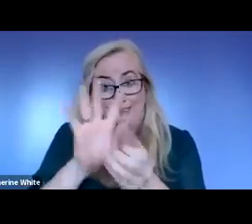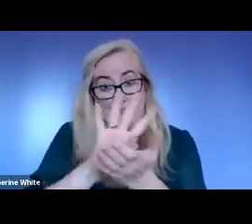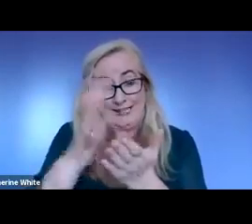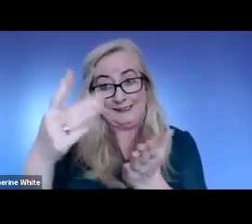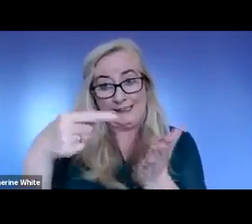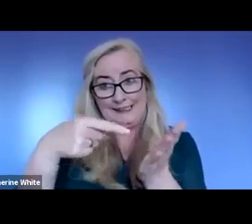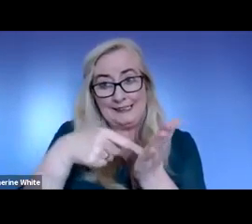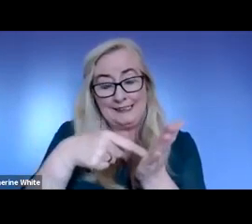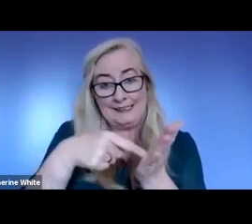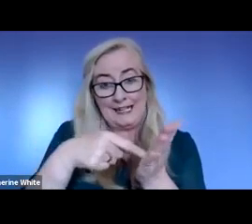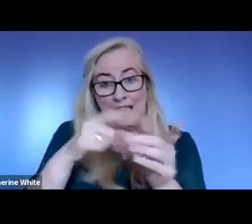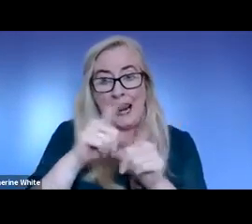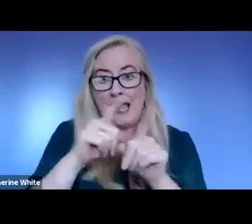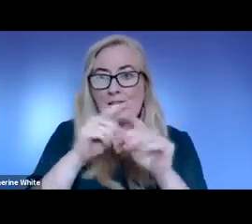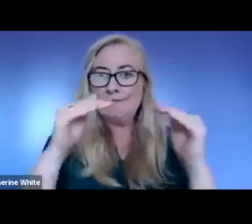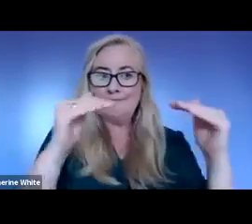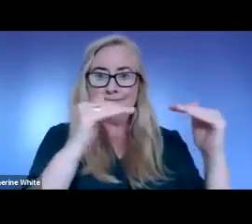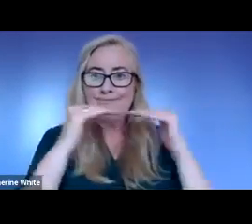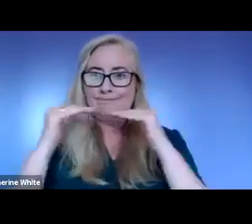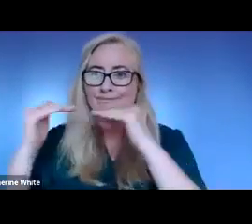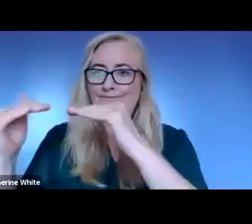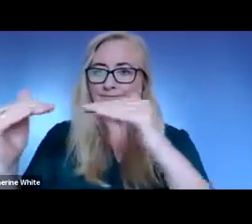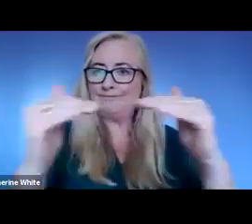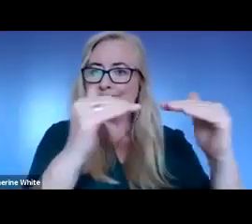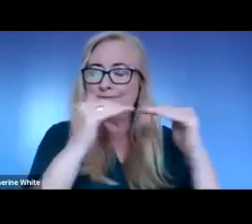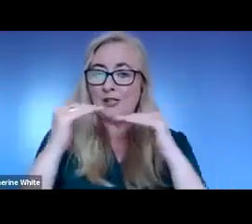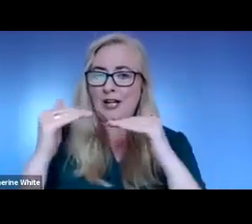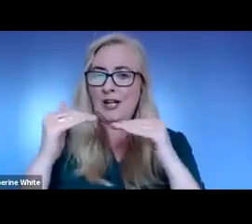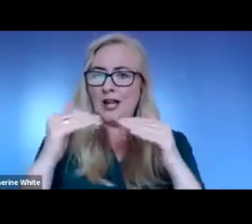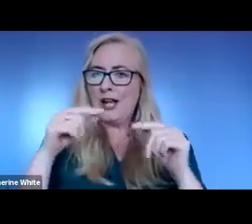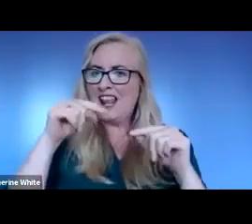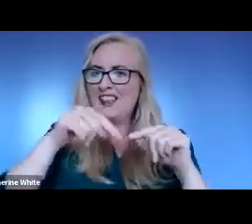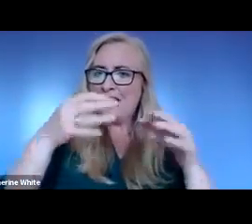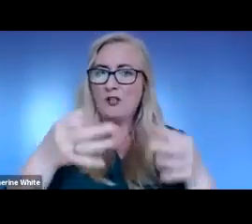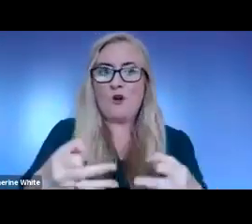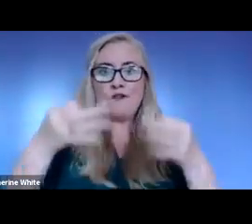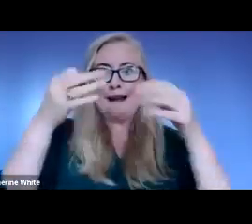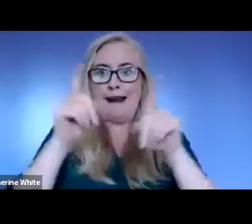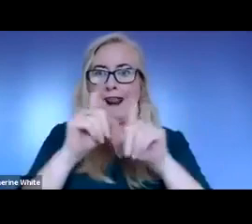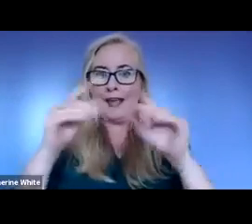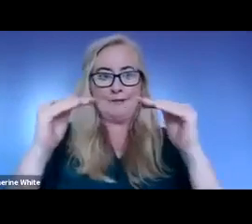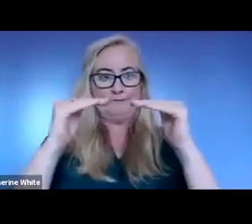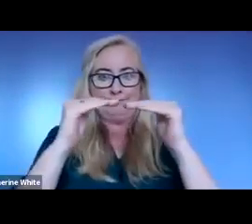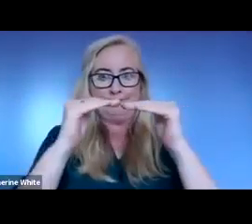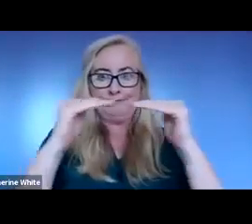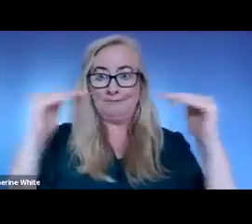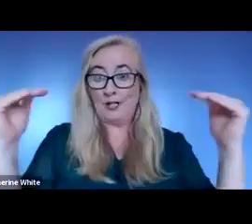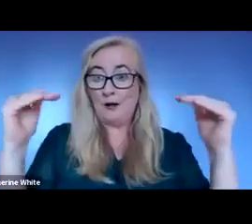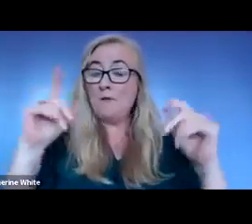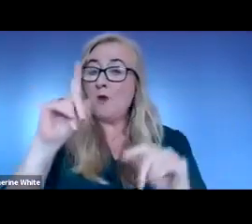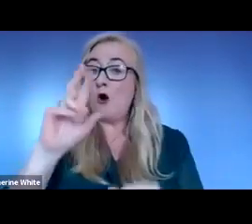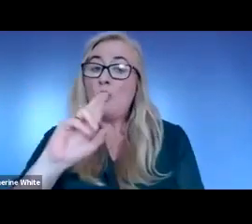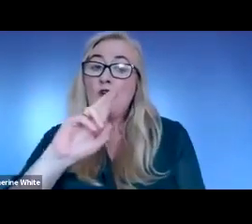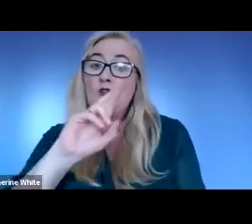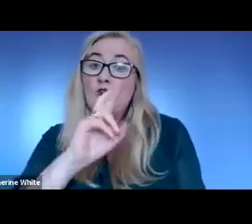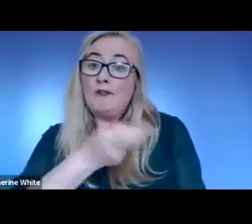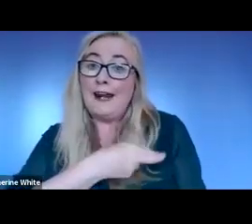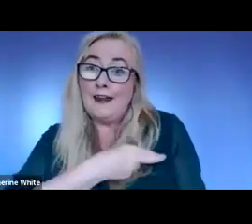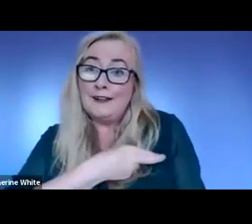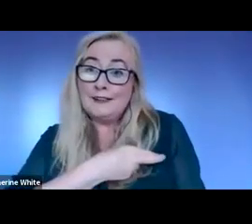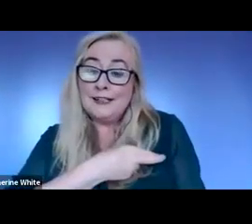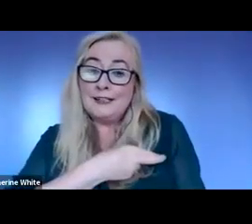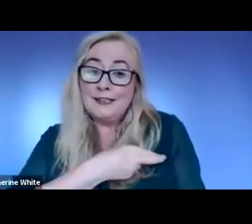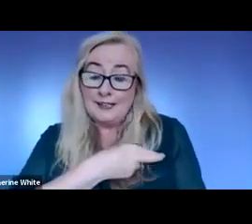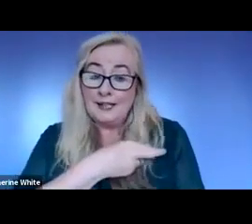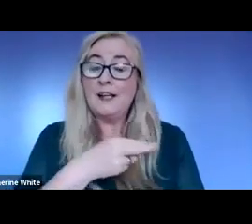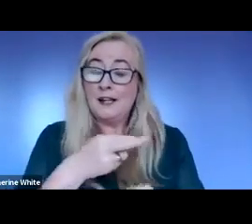an equivalization, that it had been talked about as the great leveler, when in reality, it was the effects